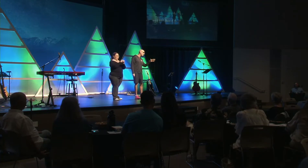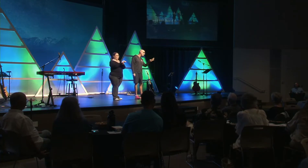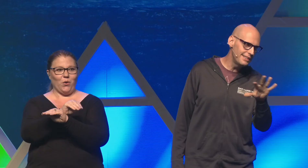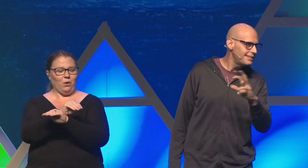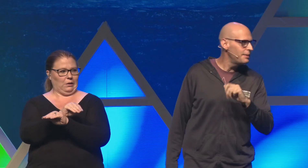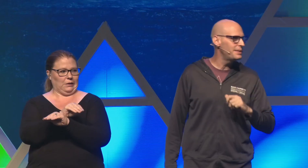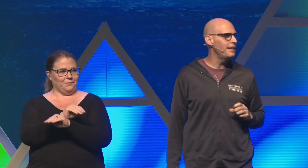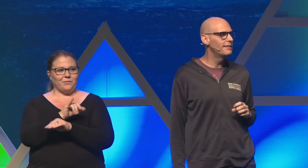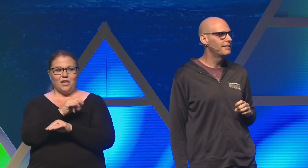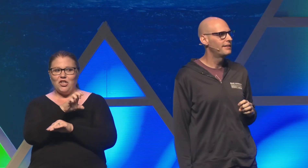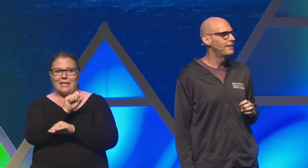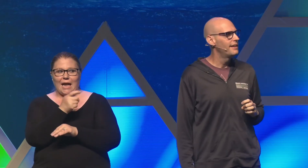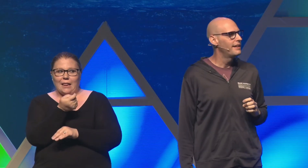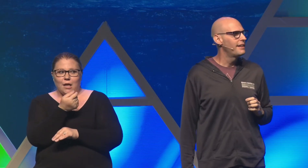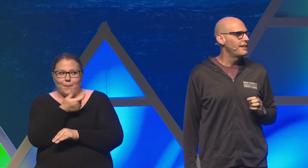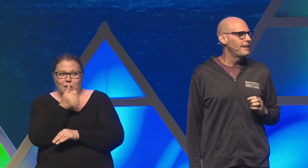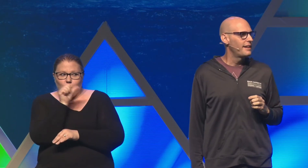Jesse a little tipsy.